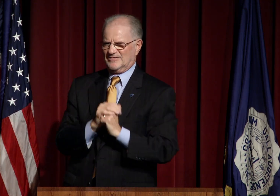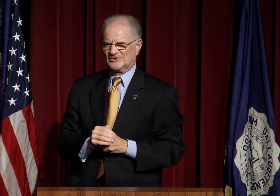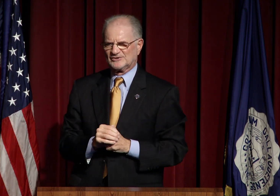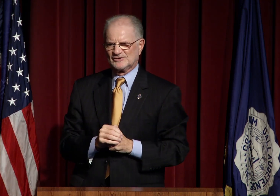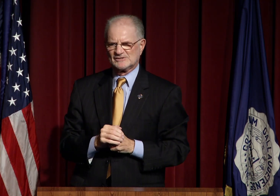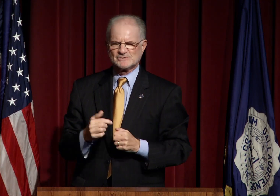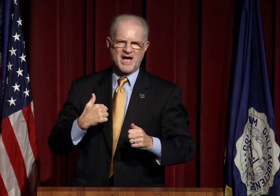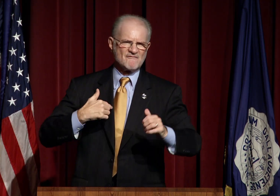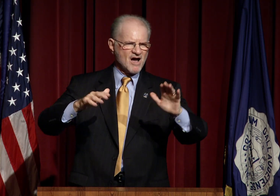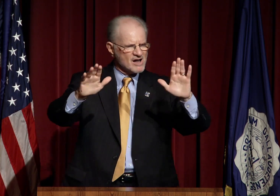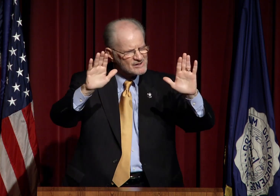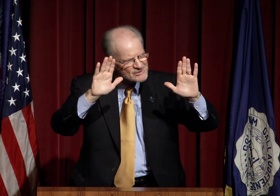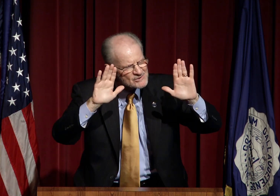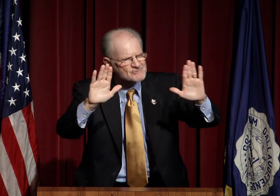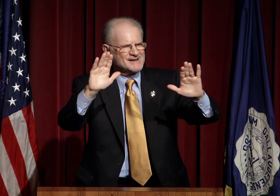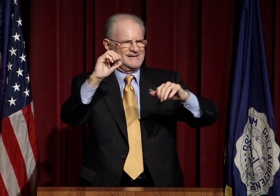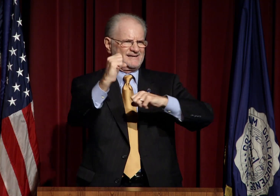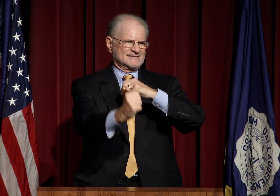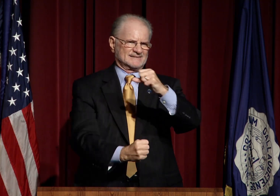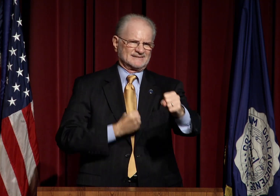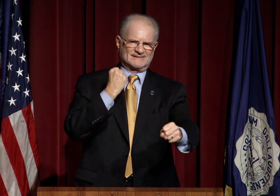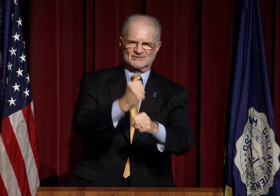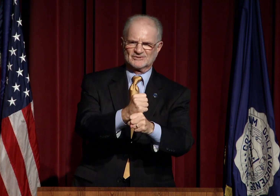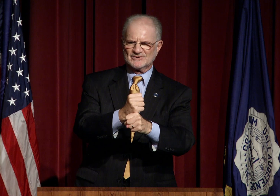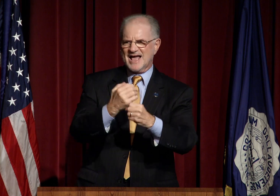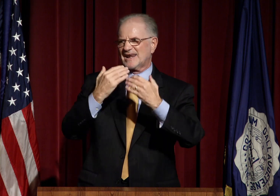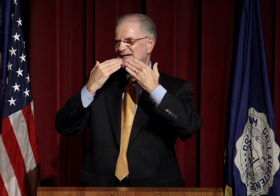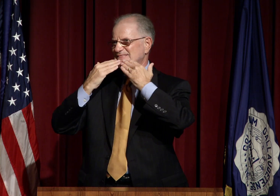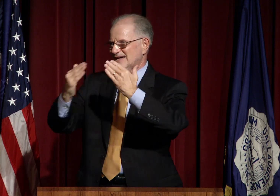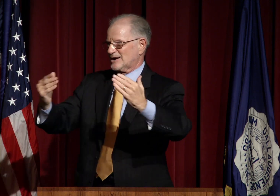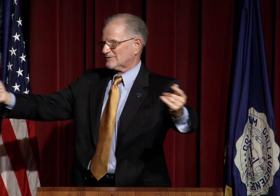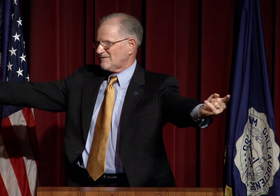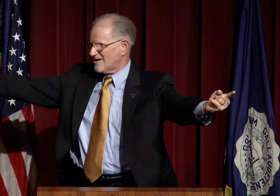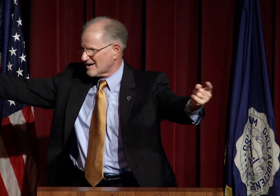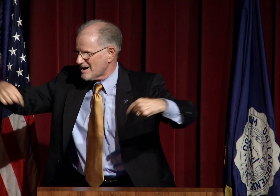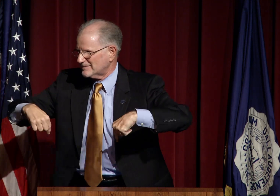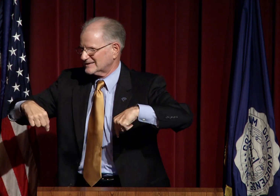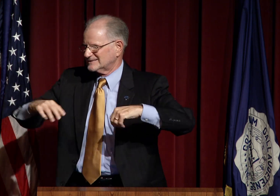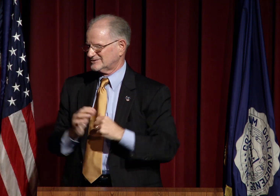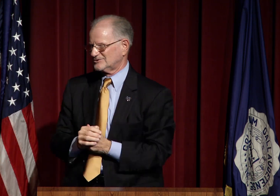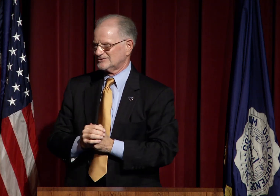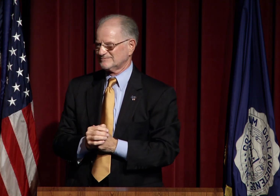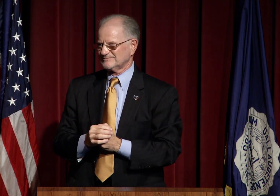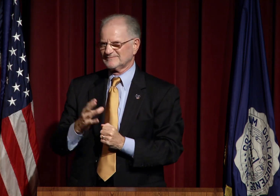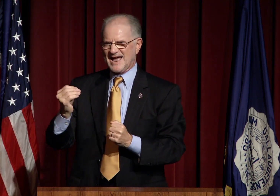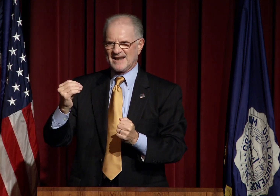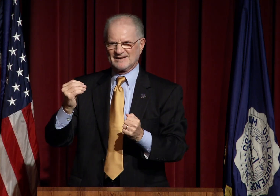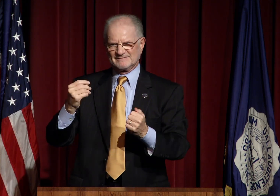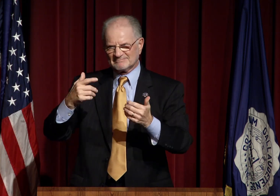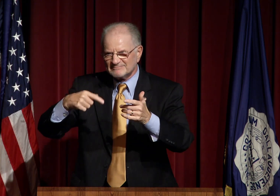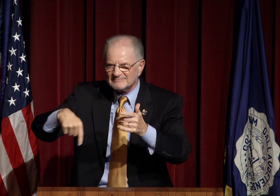share, that will bring us together and lead us into the future as we work together. With that, I want to